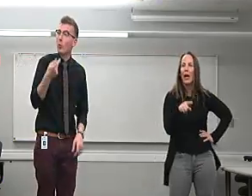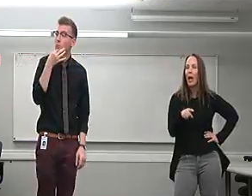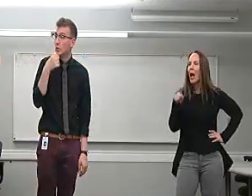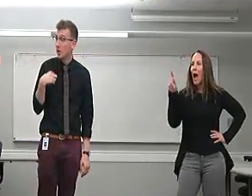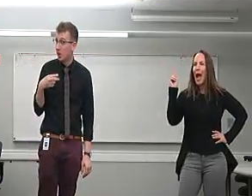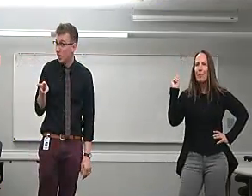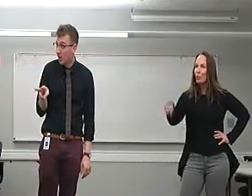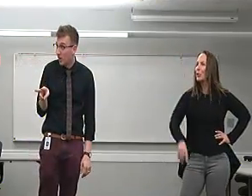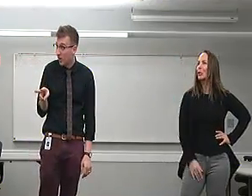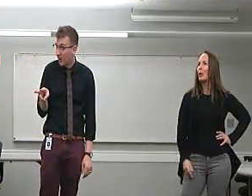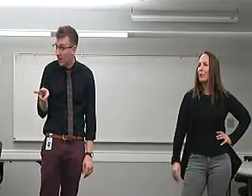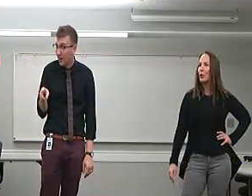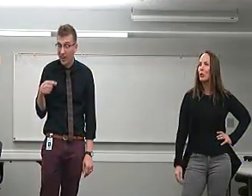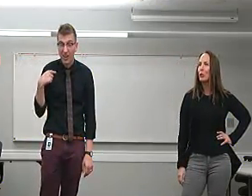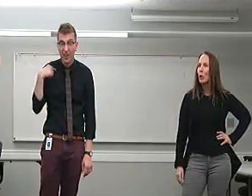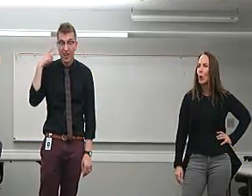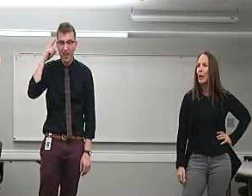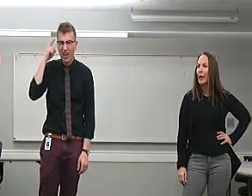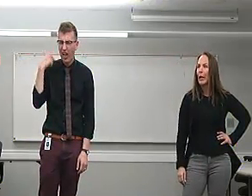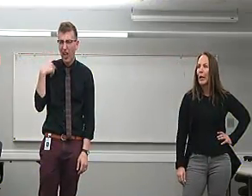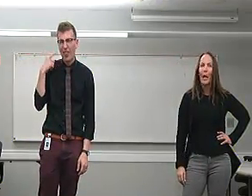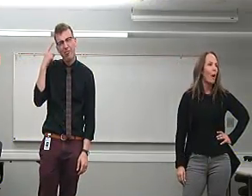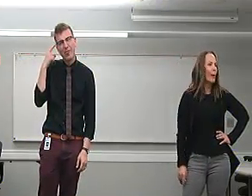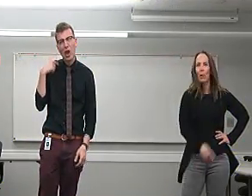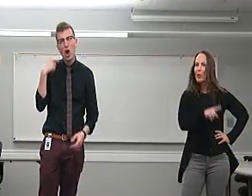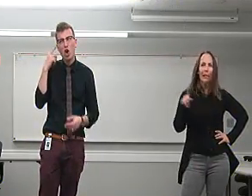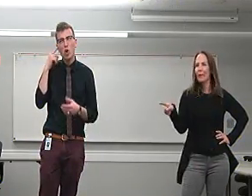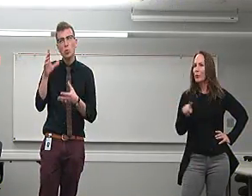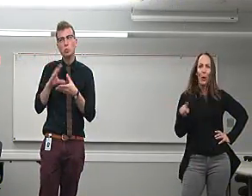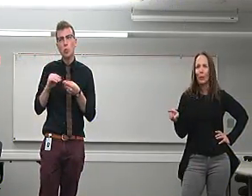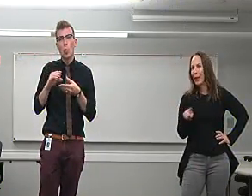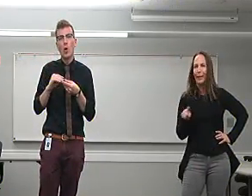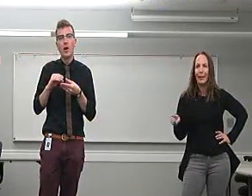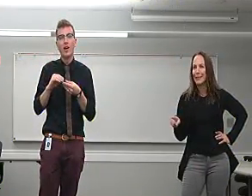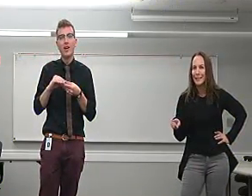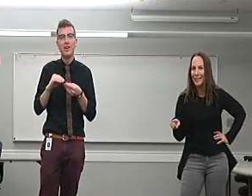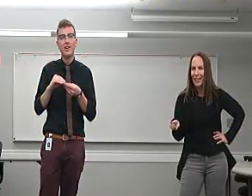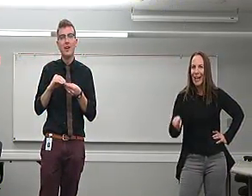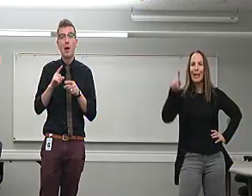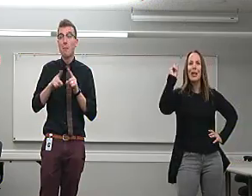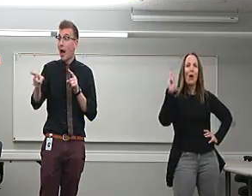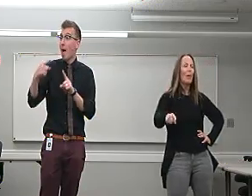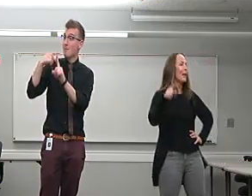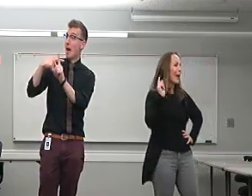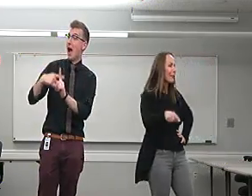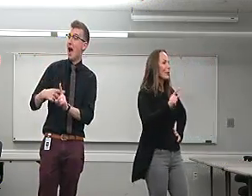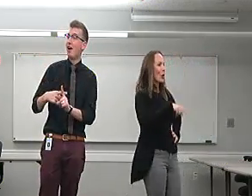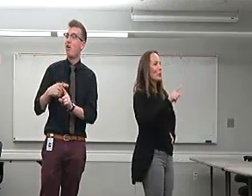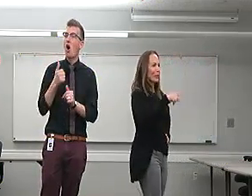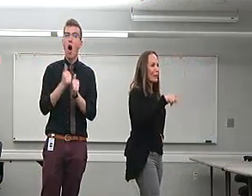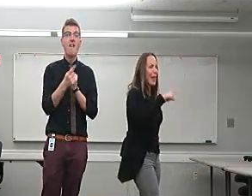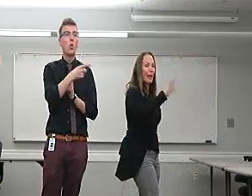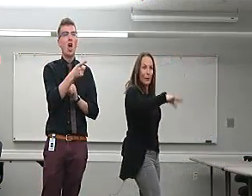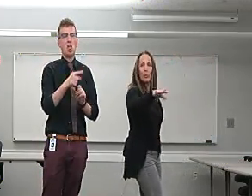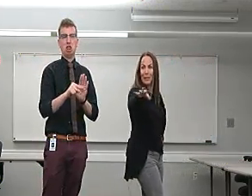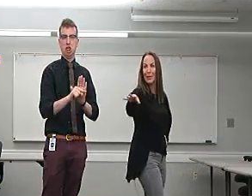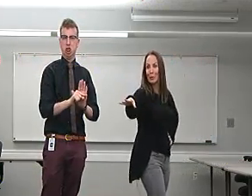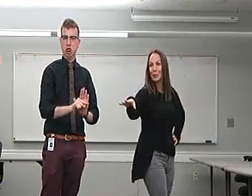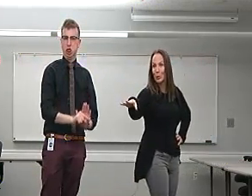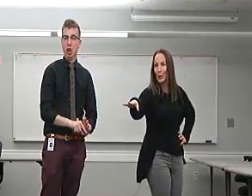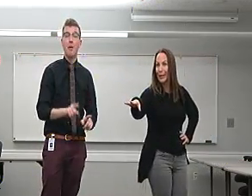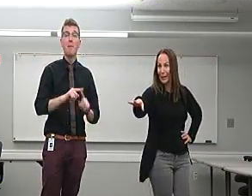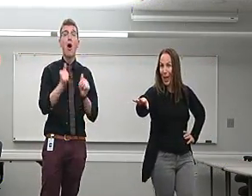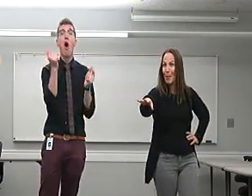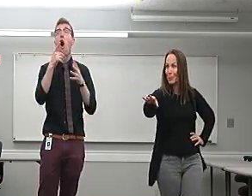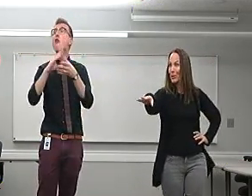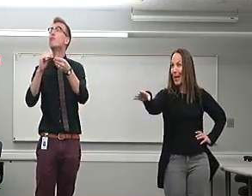sure I heard your story. But it was never told like this. And nobody ever told me, but everyone tells her story. I'm like,